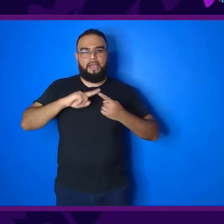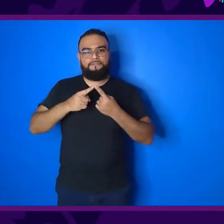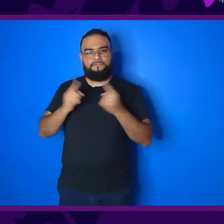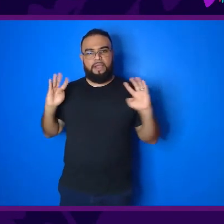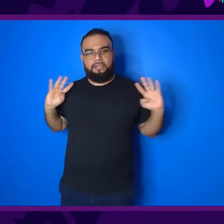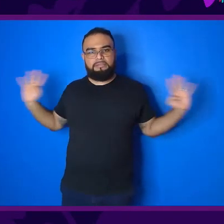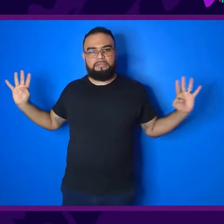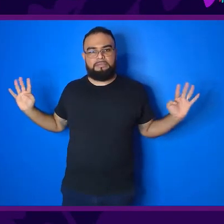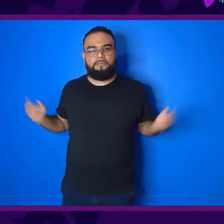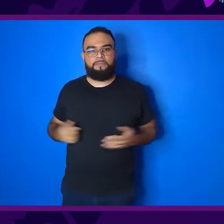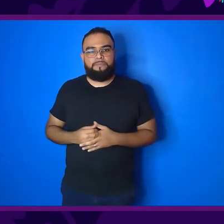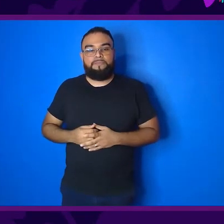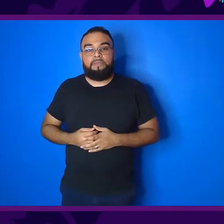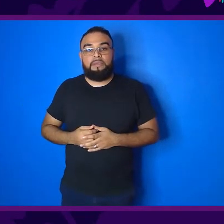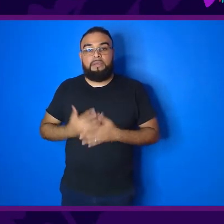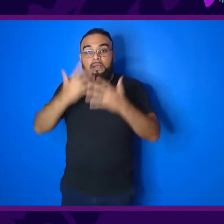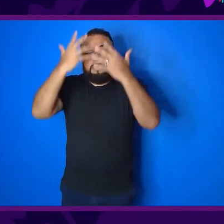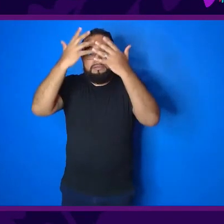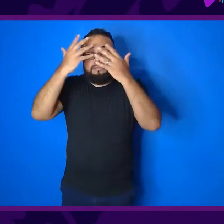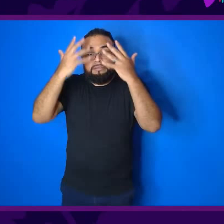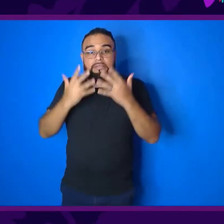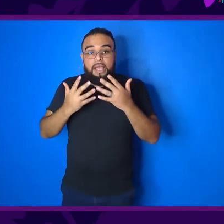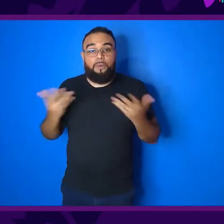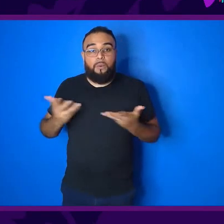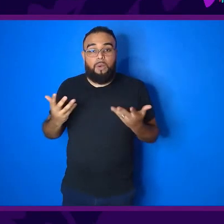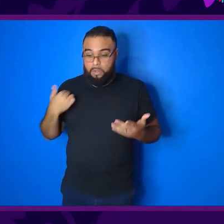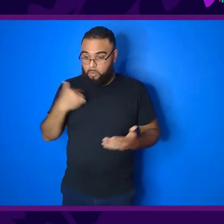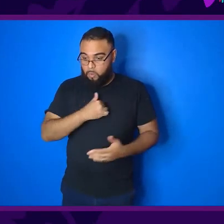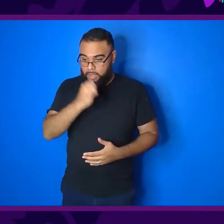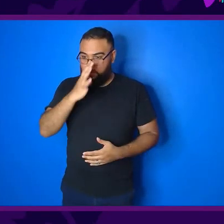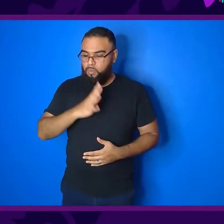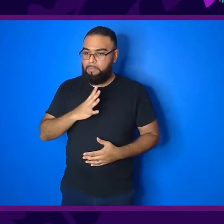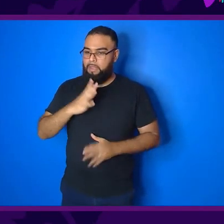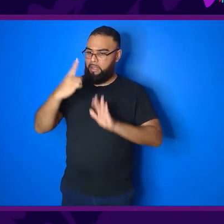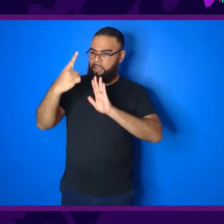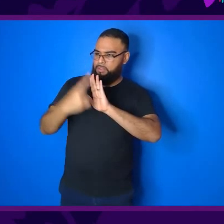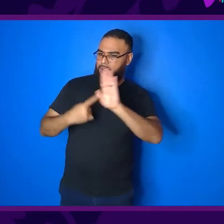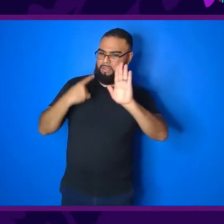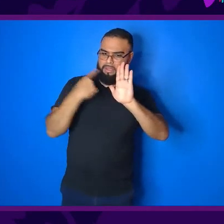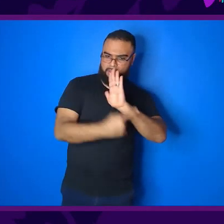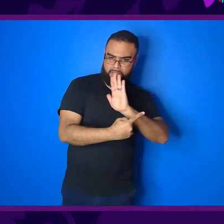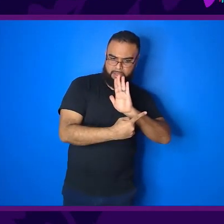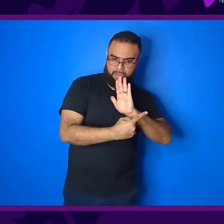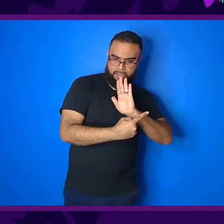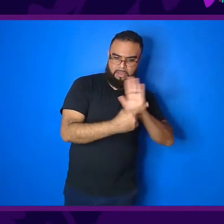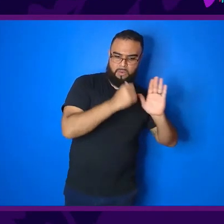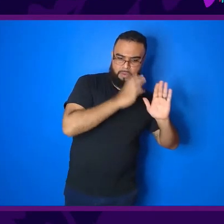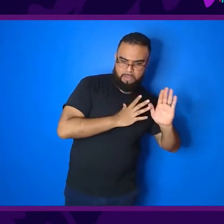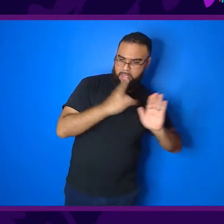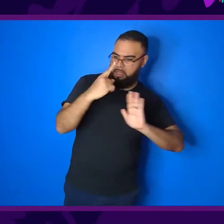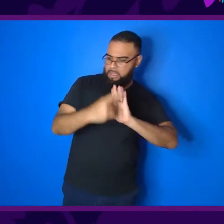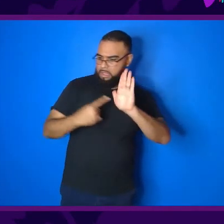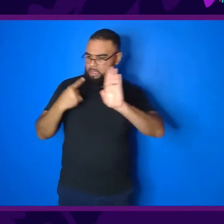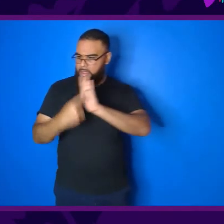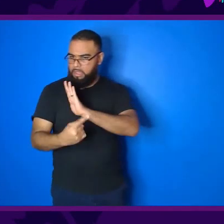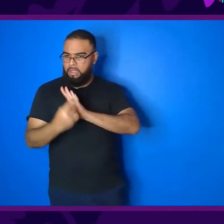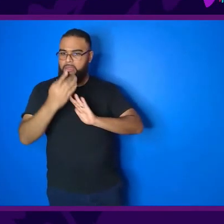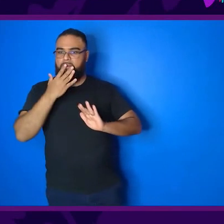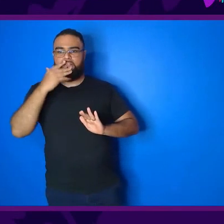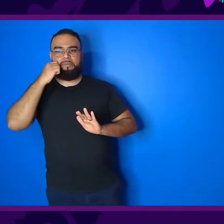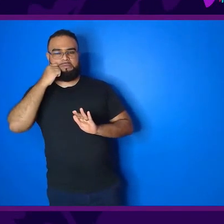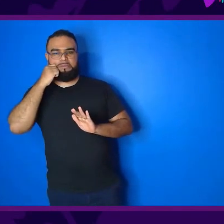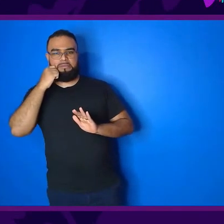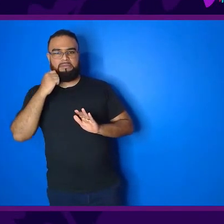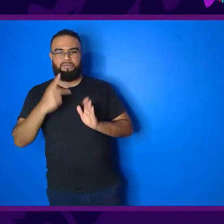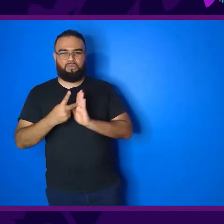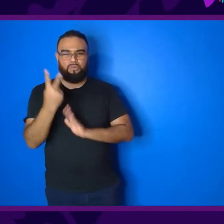because, you know, as women, we get discriminated twice. And I think one of the things that we have to teach our young men